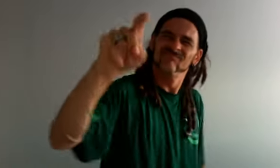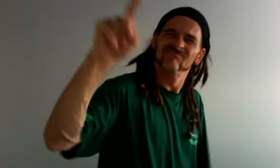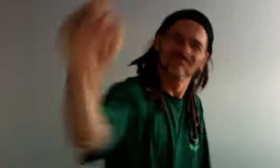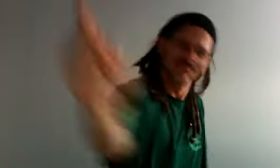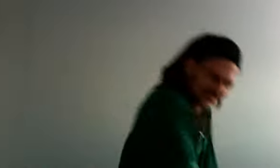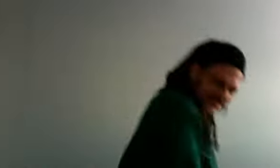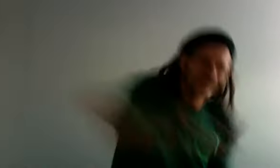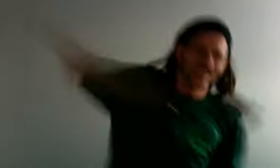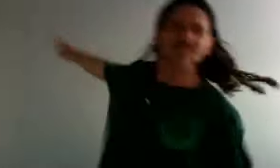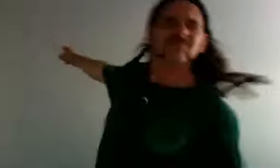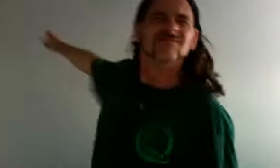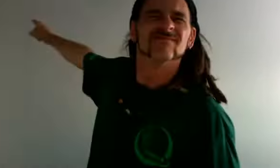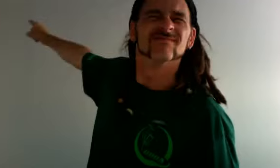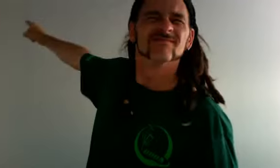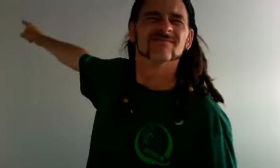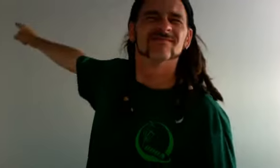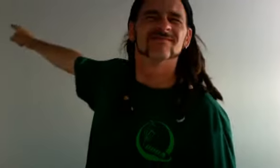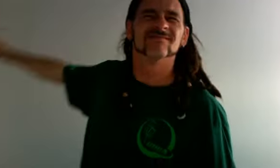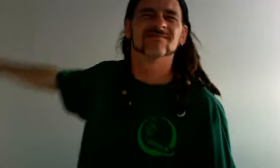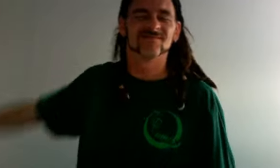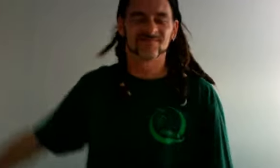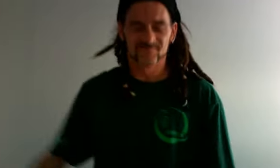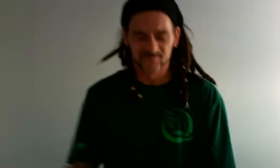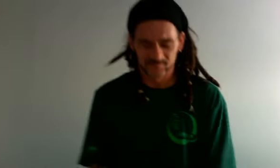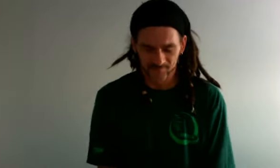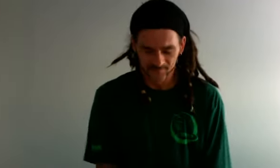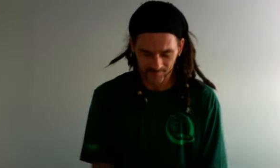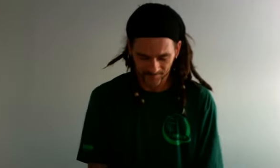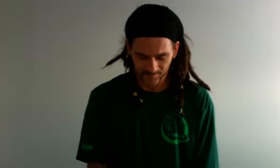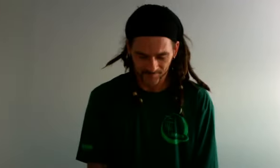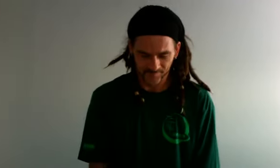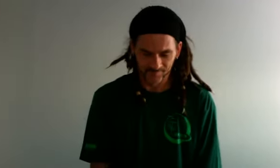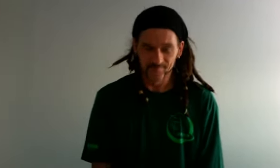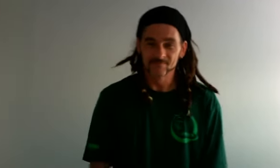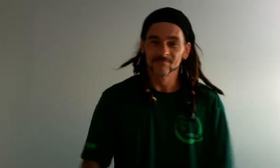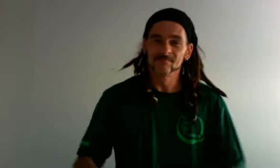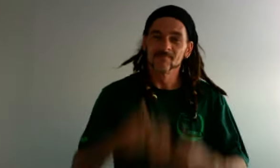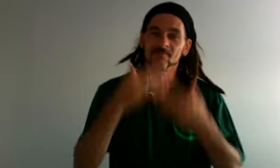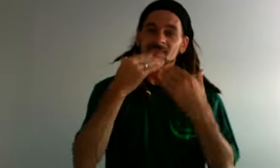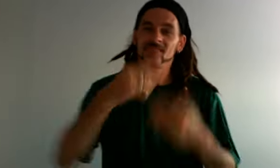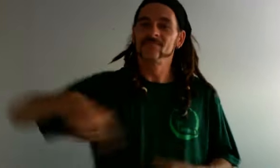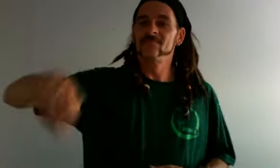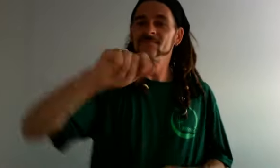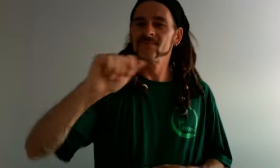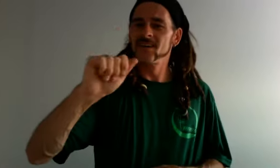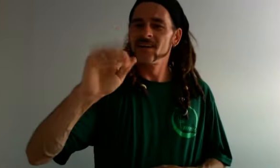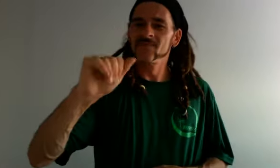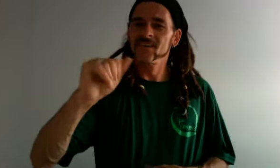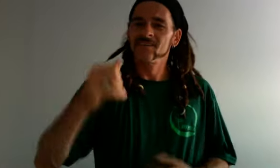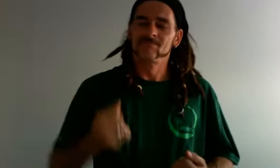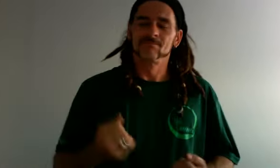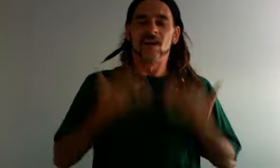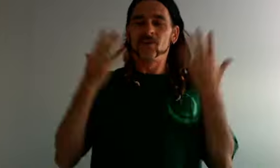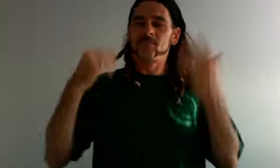I've been here for almost two years now, been together for about the last year. She's a good heart,